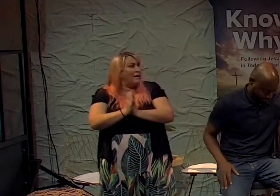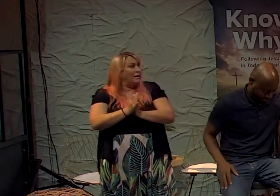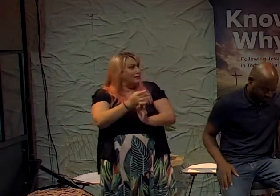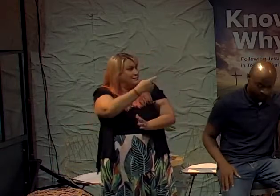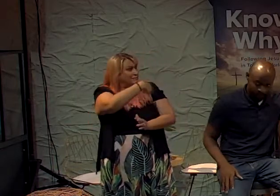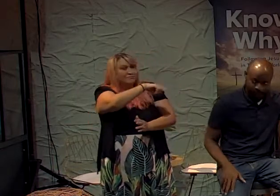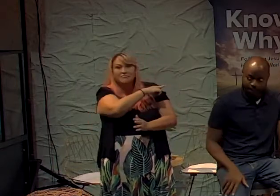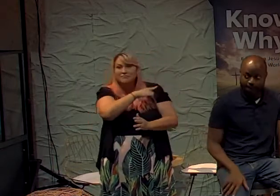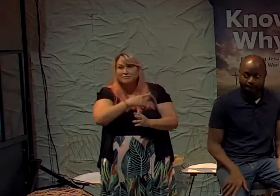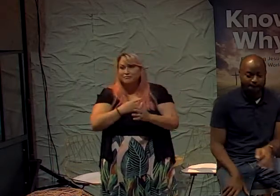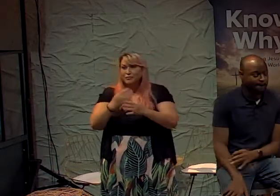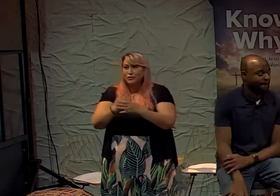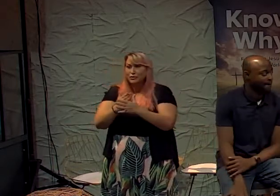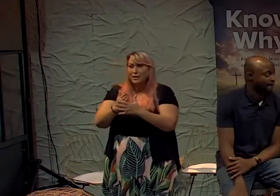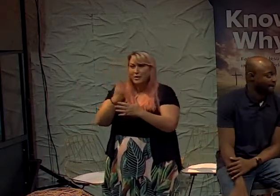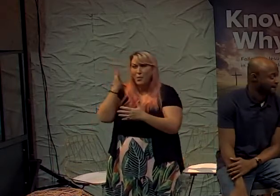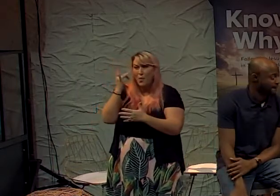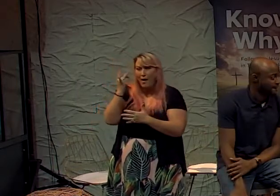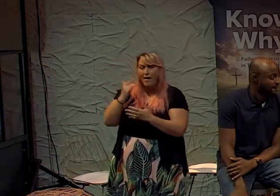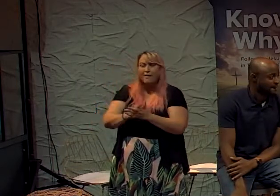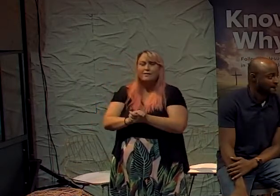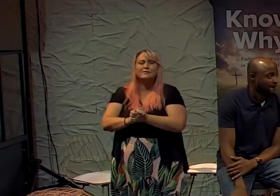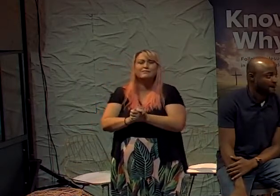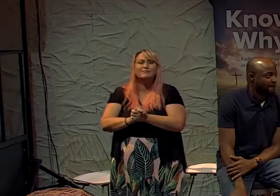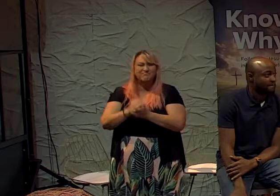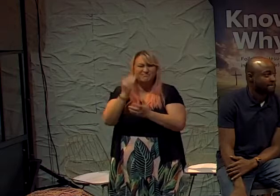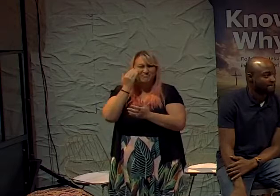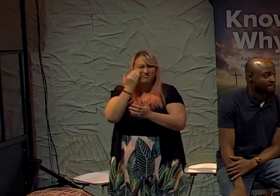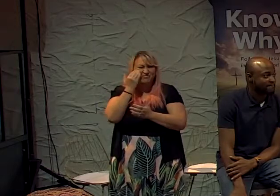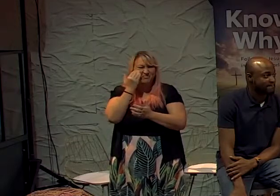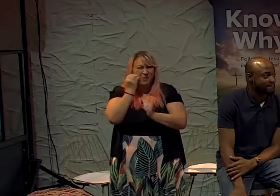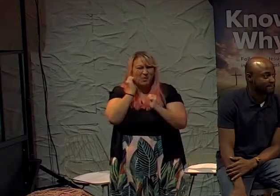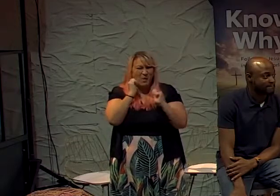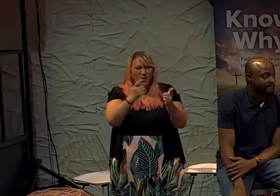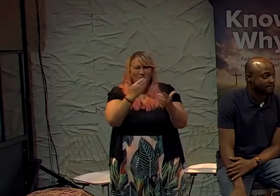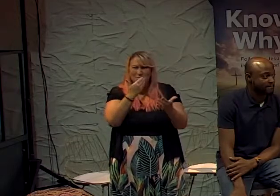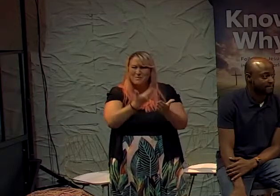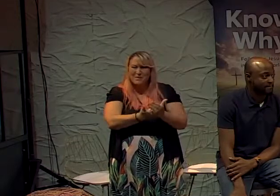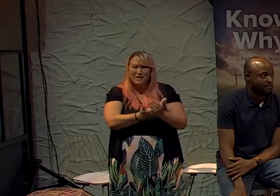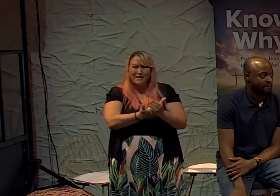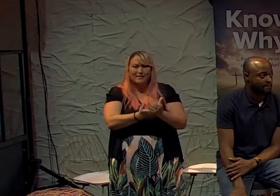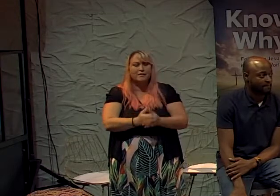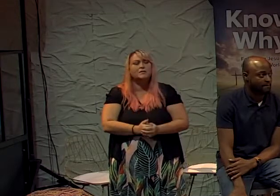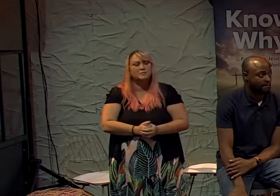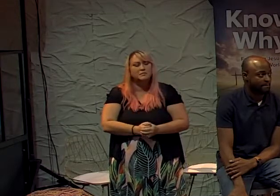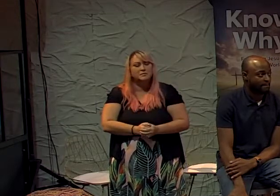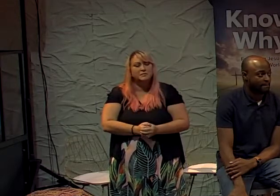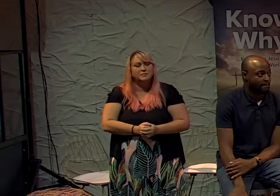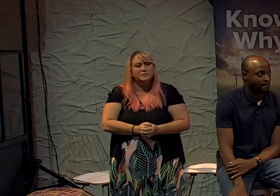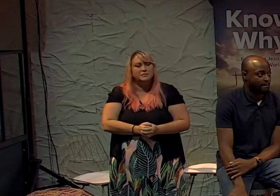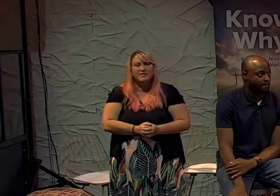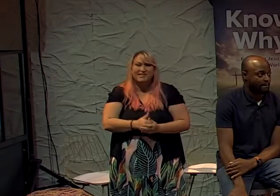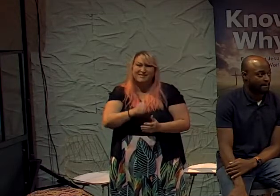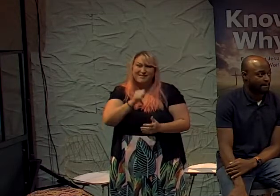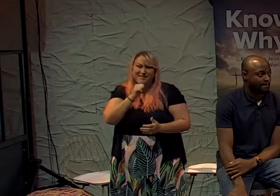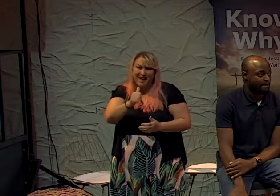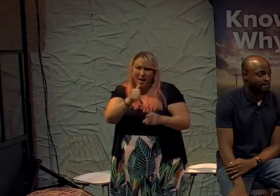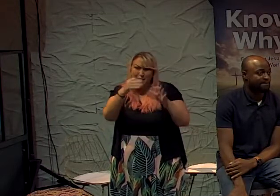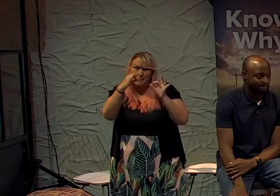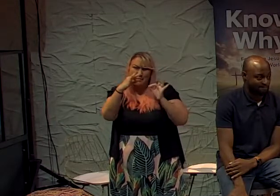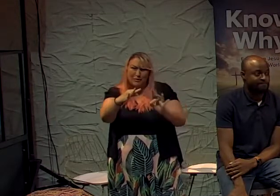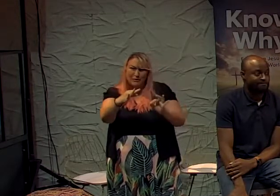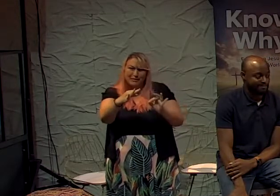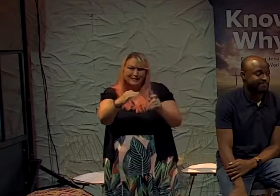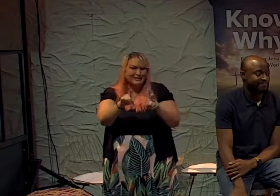share because I think I know them well, and they are as imperfect and as I